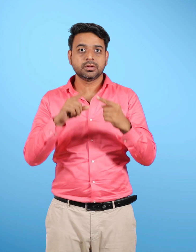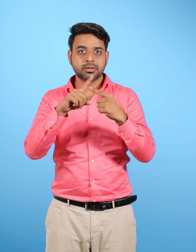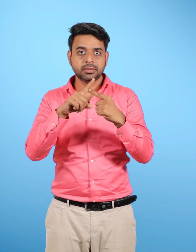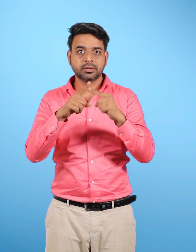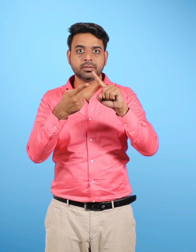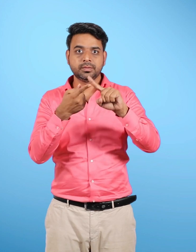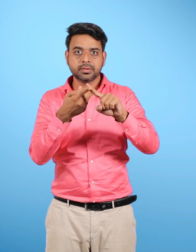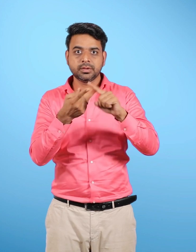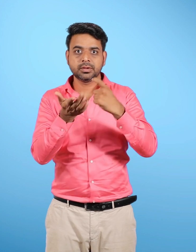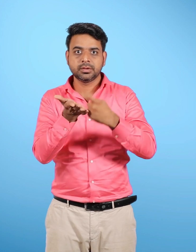and terminals.